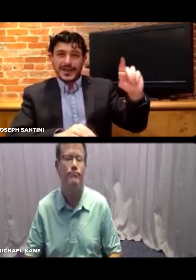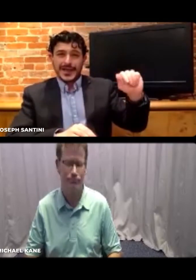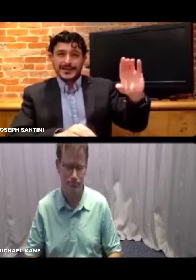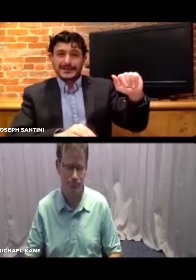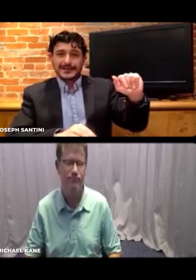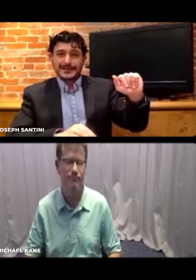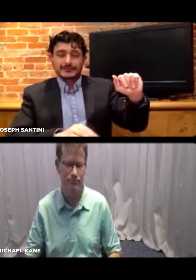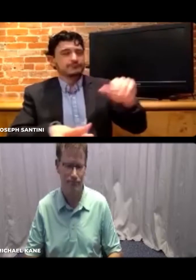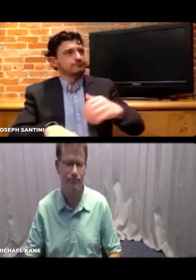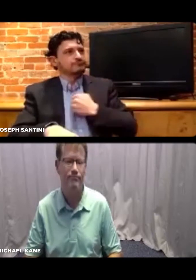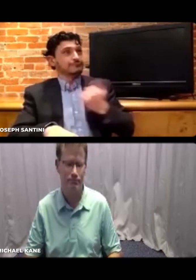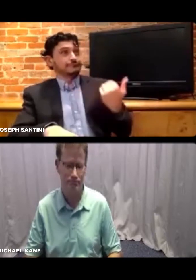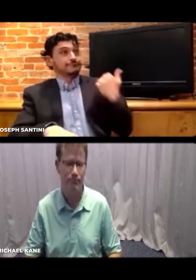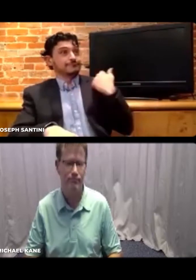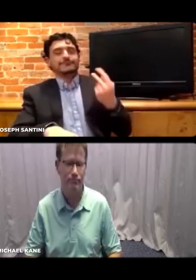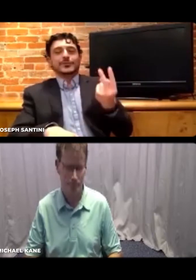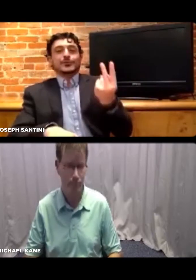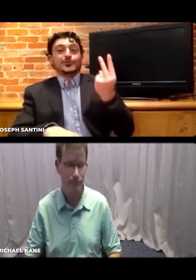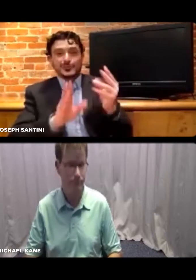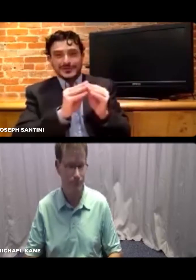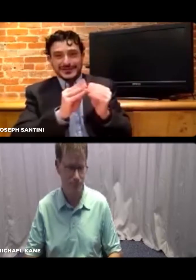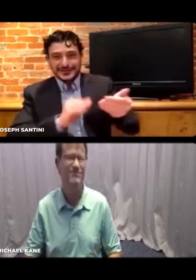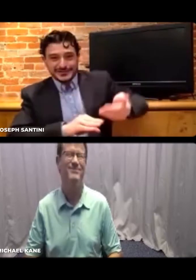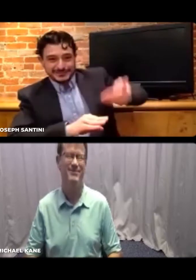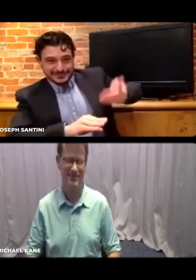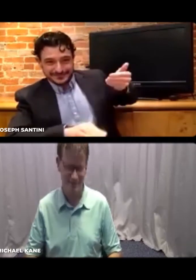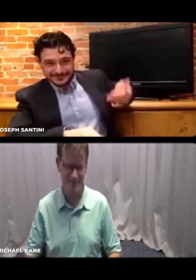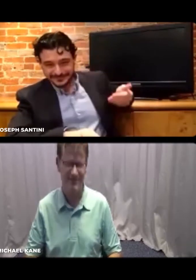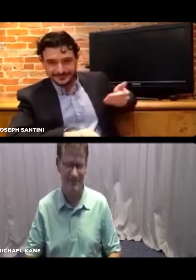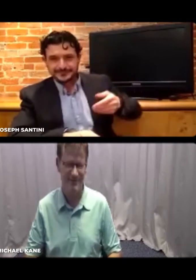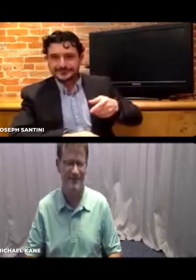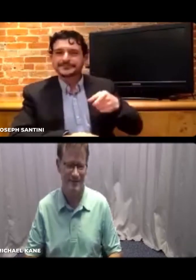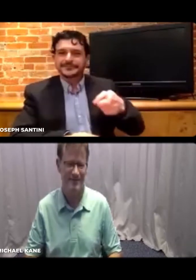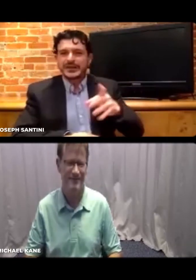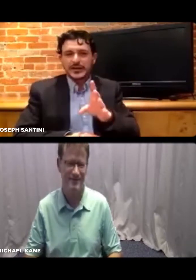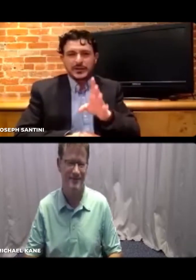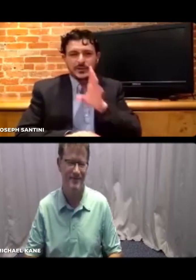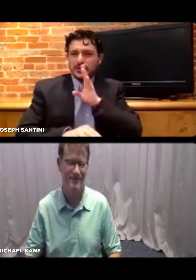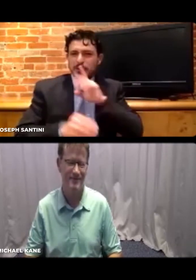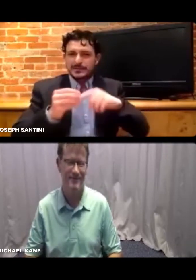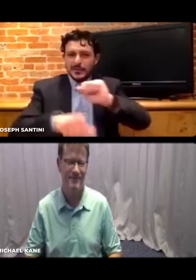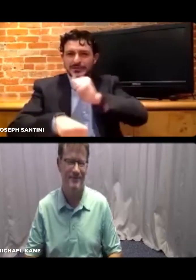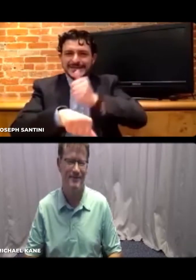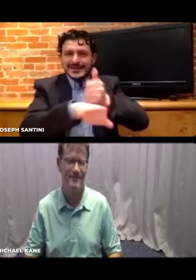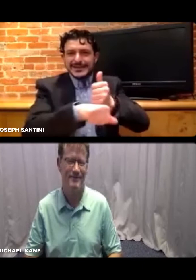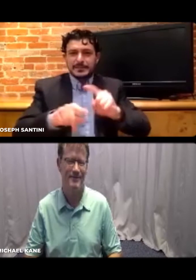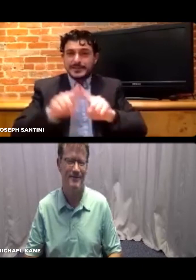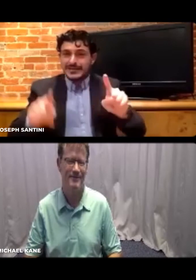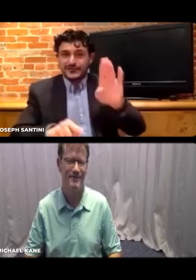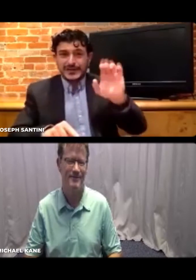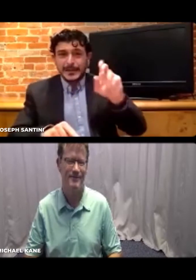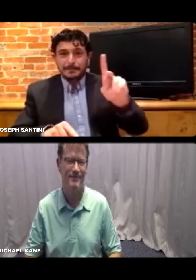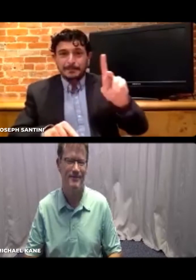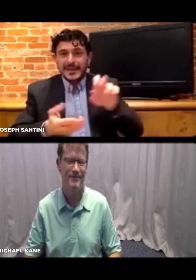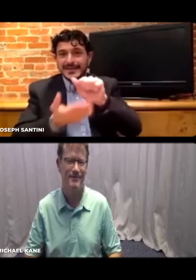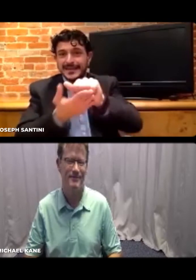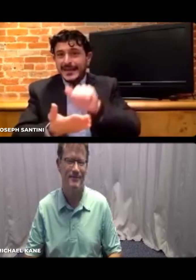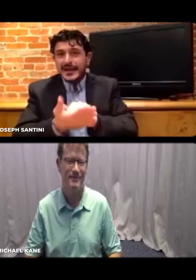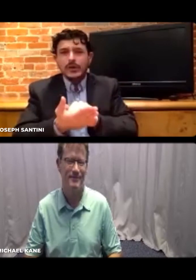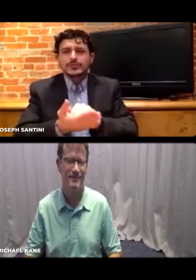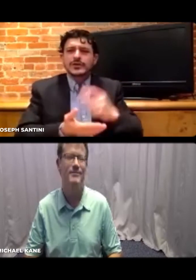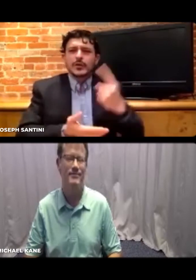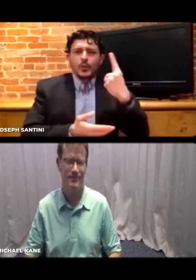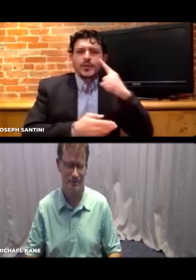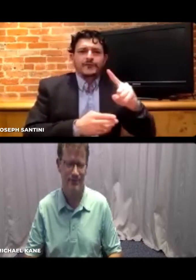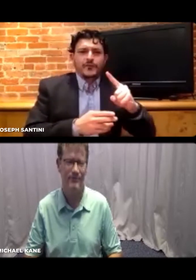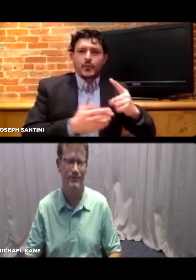a while back, 2 webinars before this one, where we talked about having various bank accounts